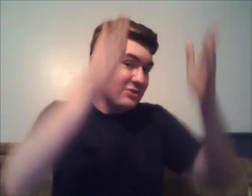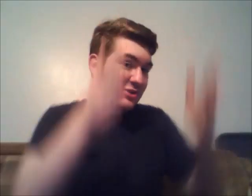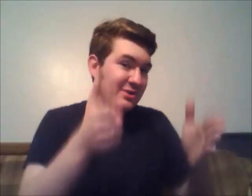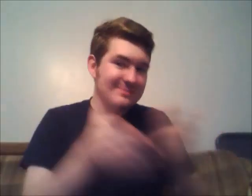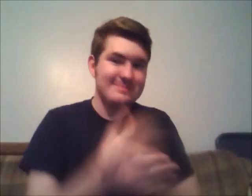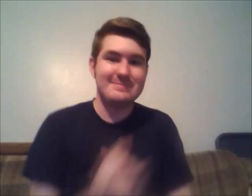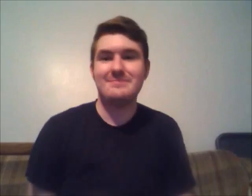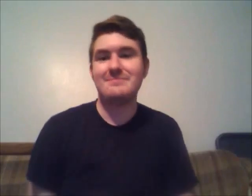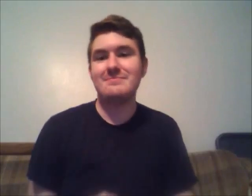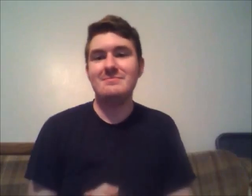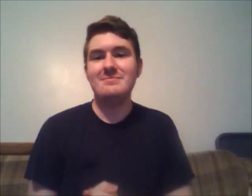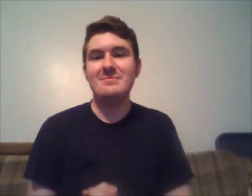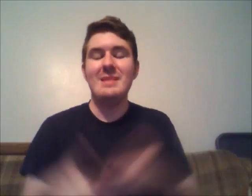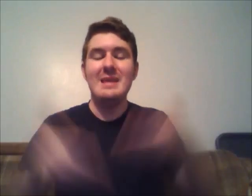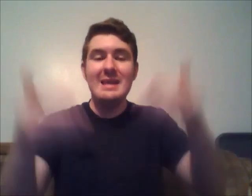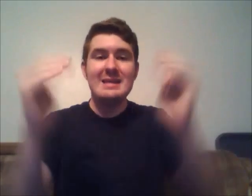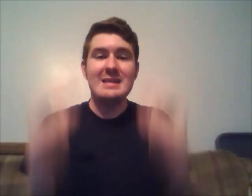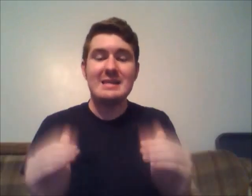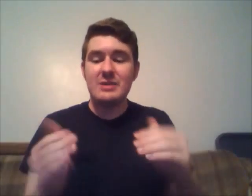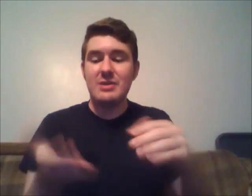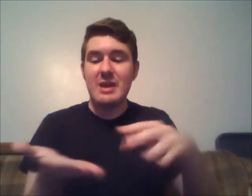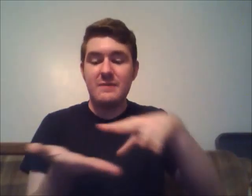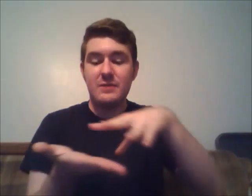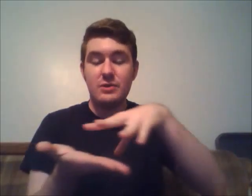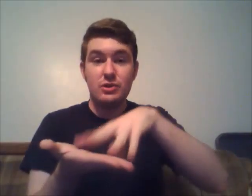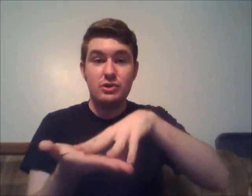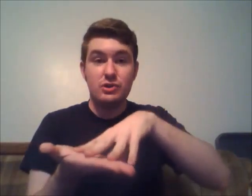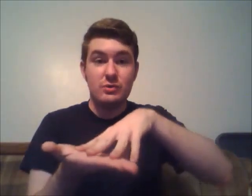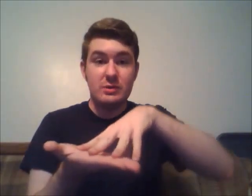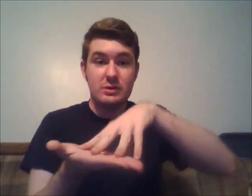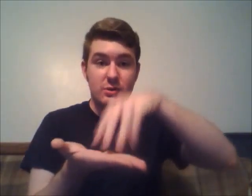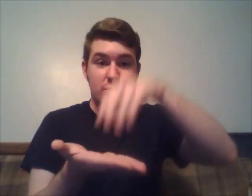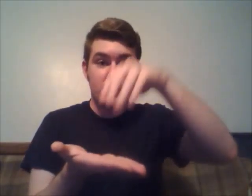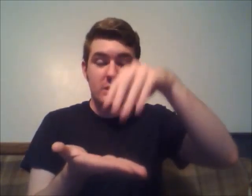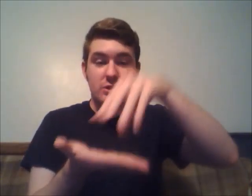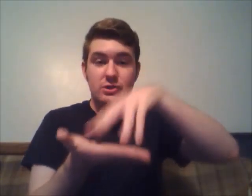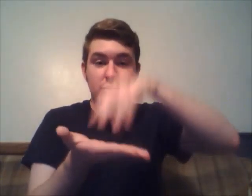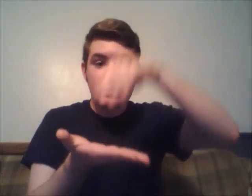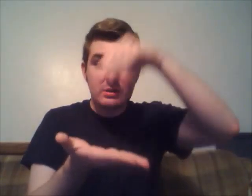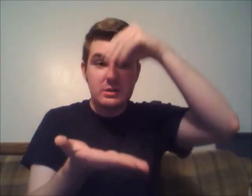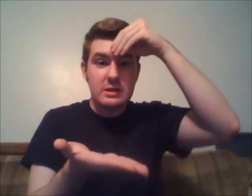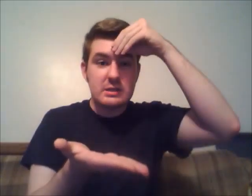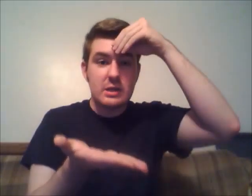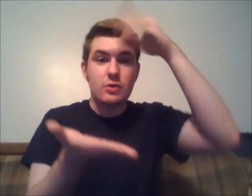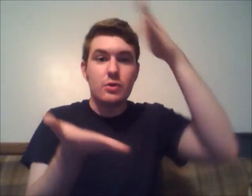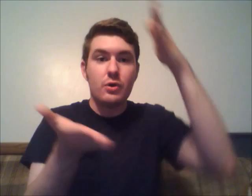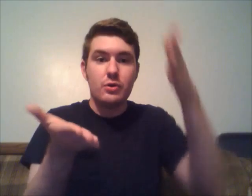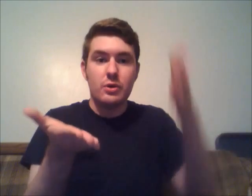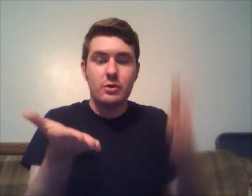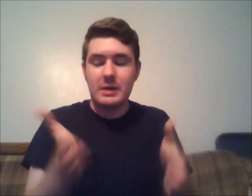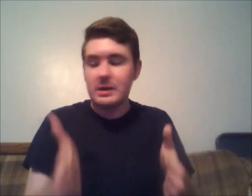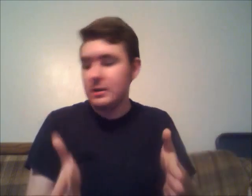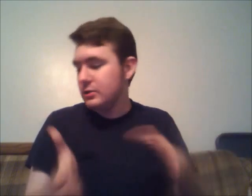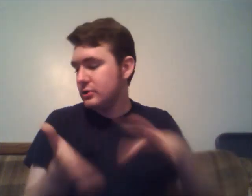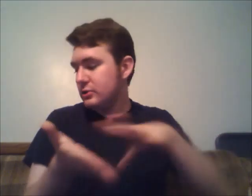teacher. Next down you have student. So a student is a learner, right?